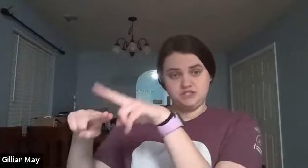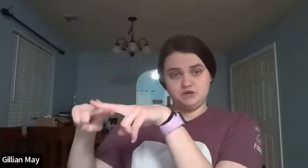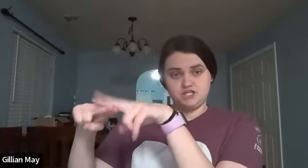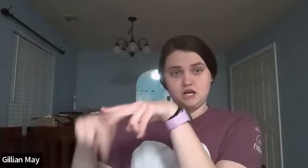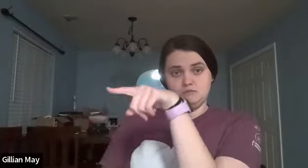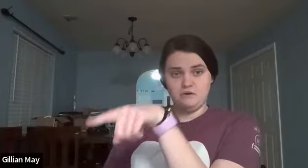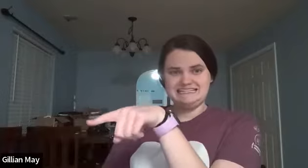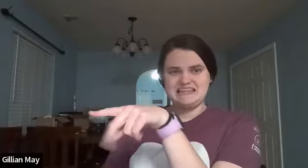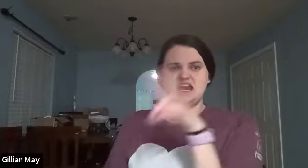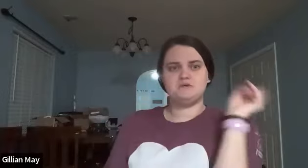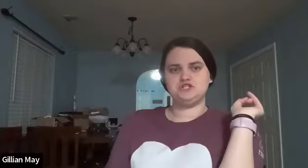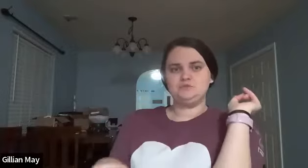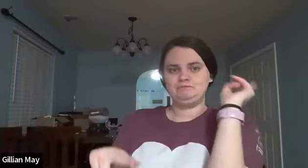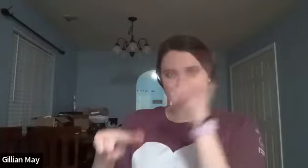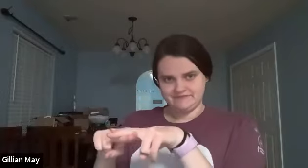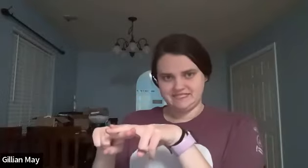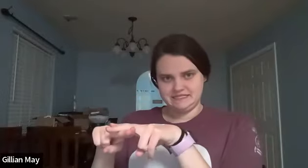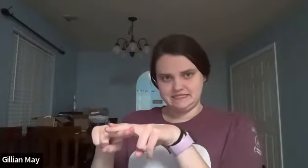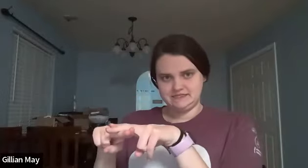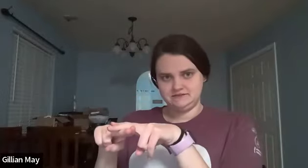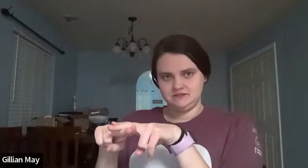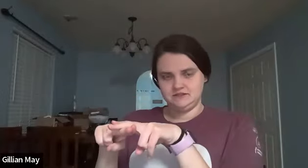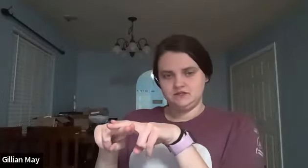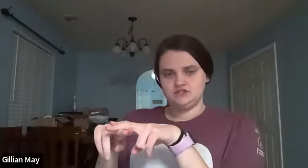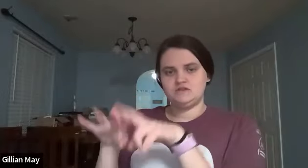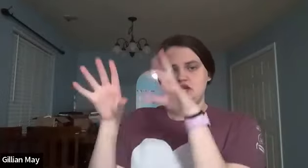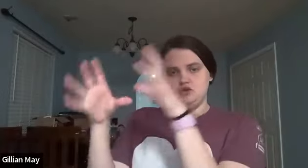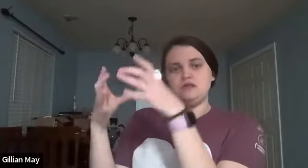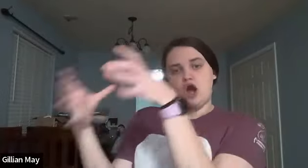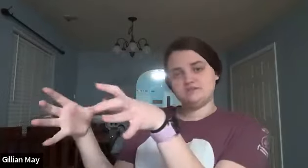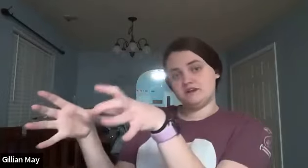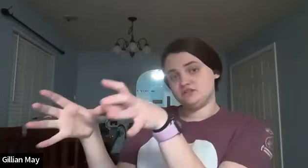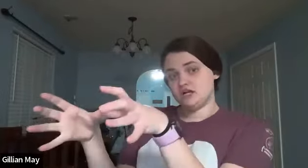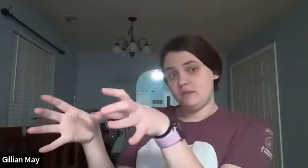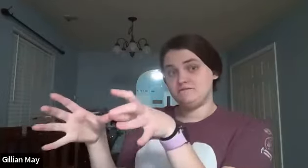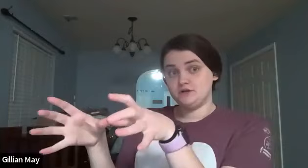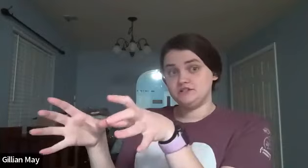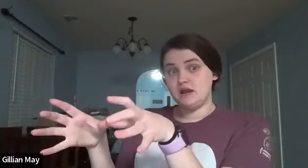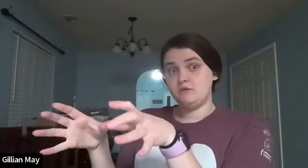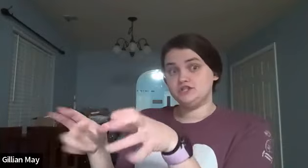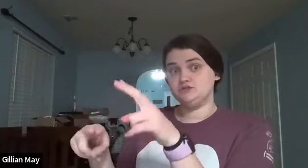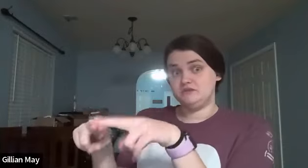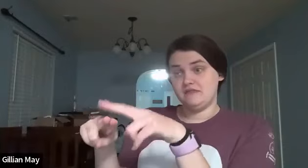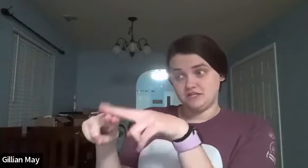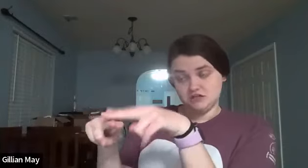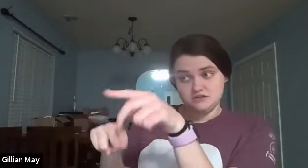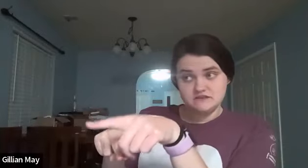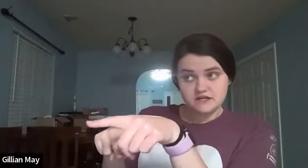go chair point, and then I would do sit. So they knew the object I was talking about first. I want you, that chair, you see that